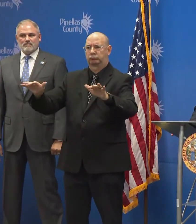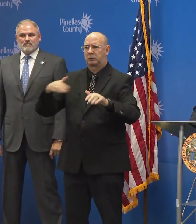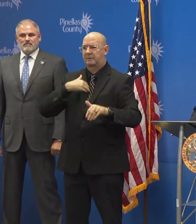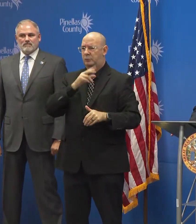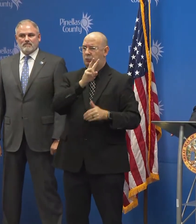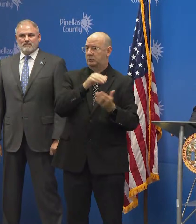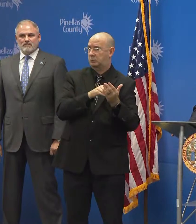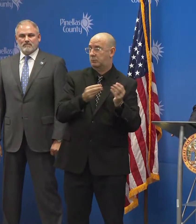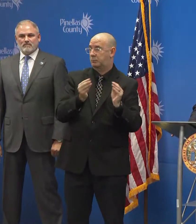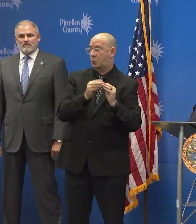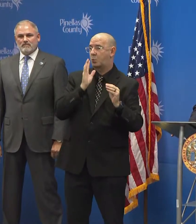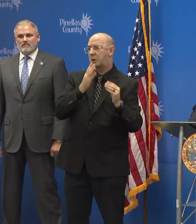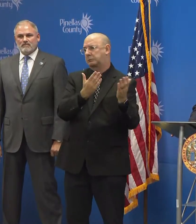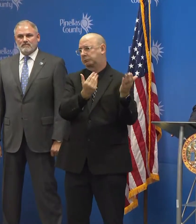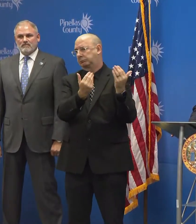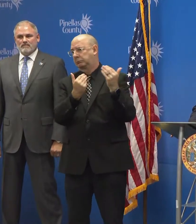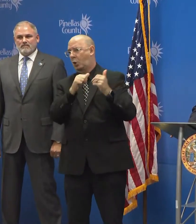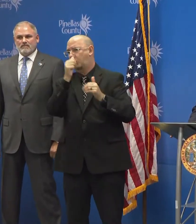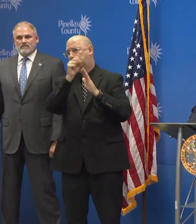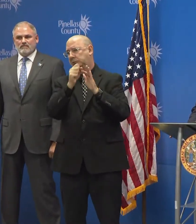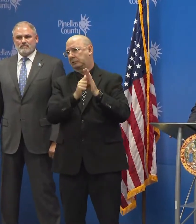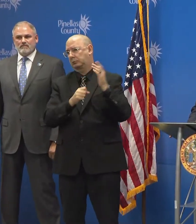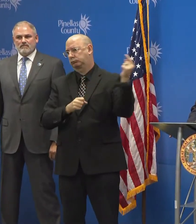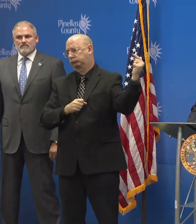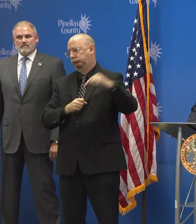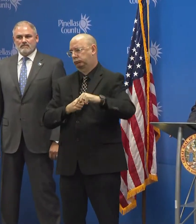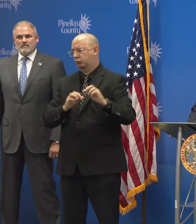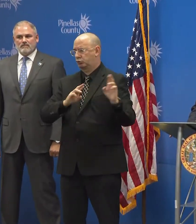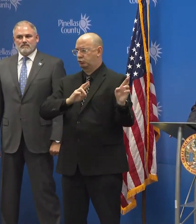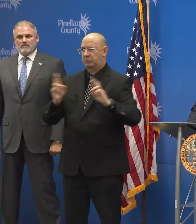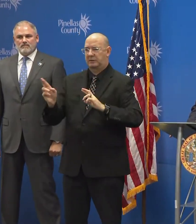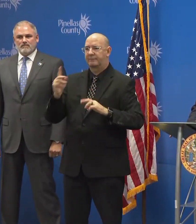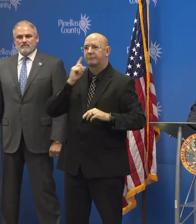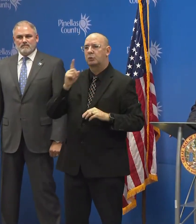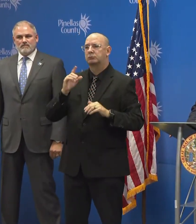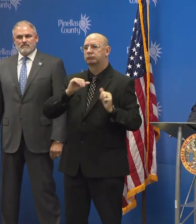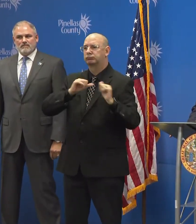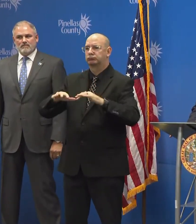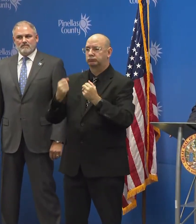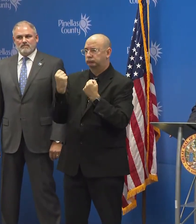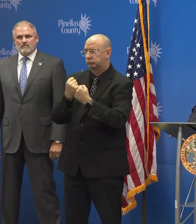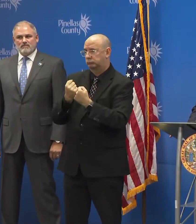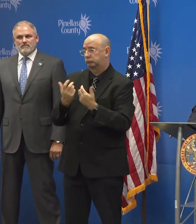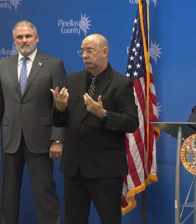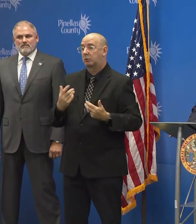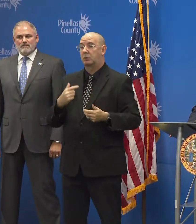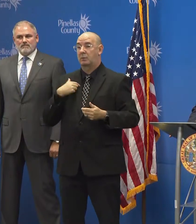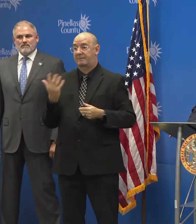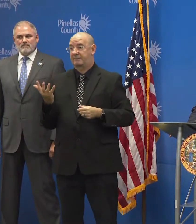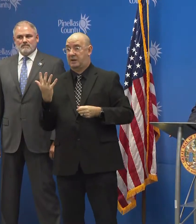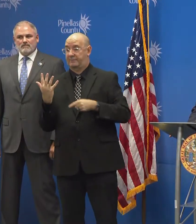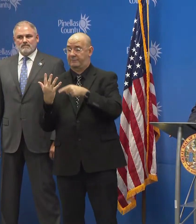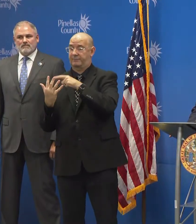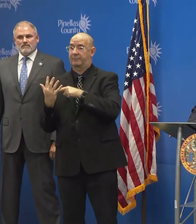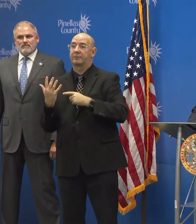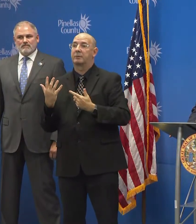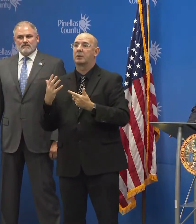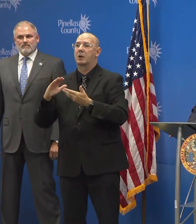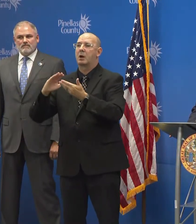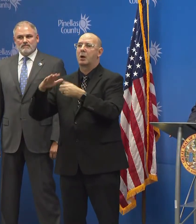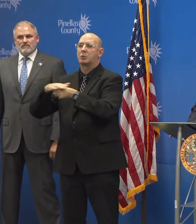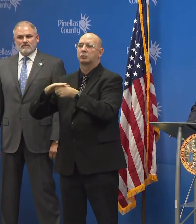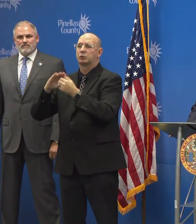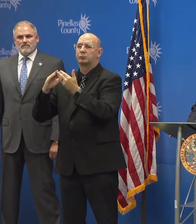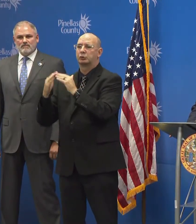from neighboring states that are also activated to help. We have 5 urban search and rescue teams activated and are ready